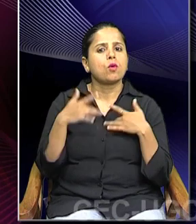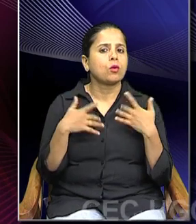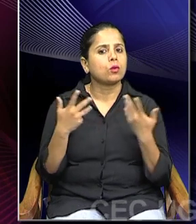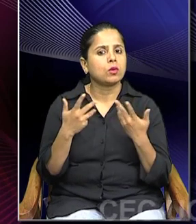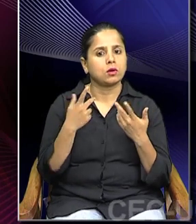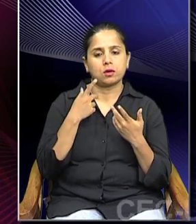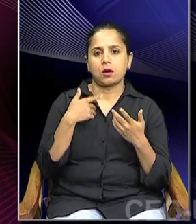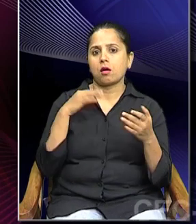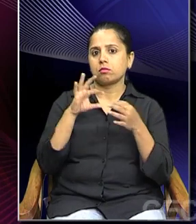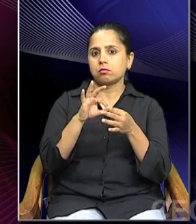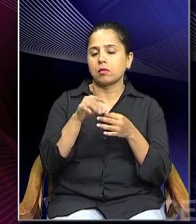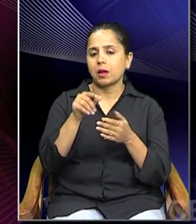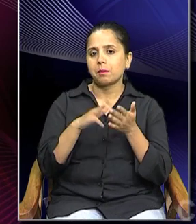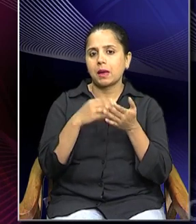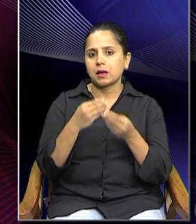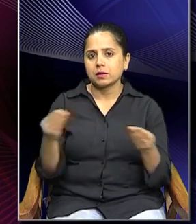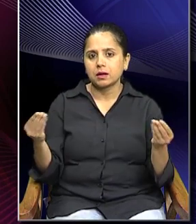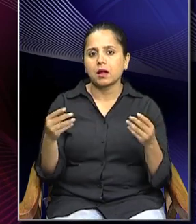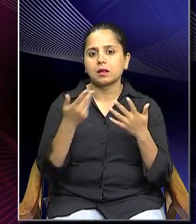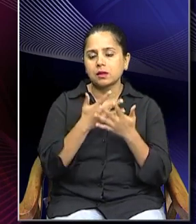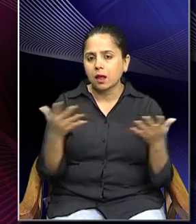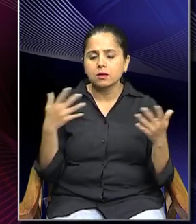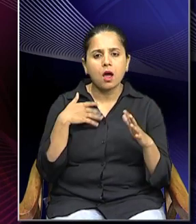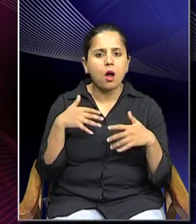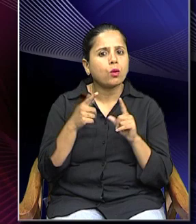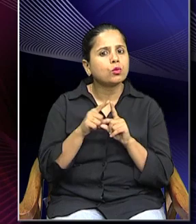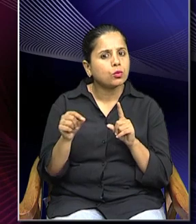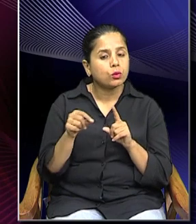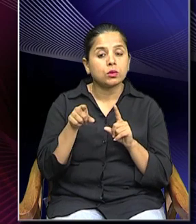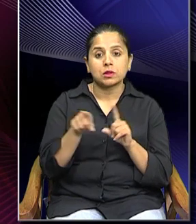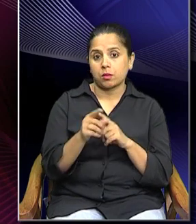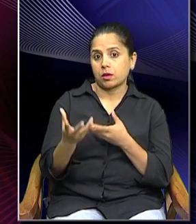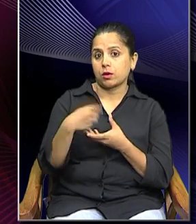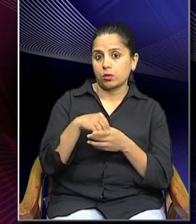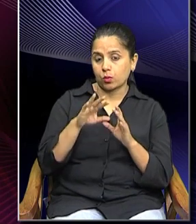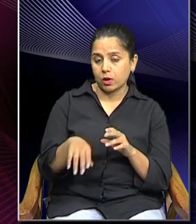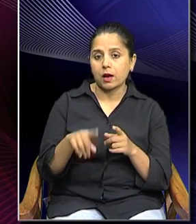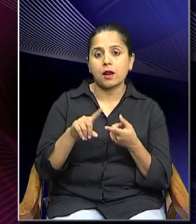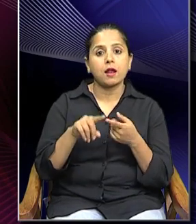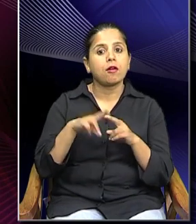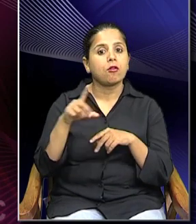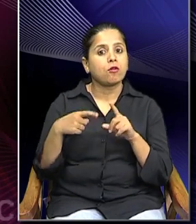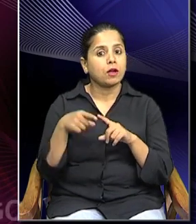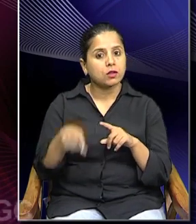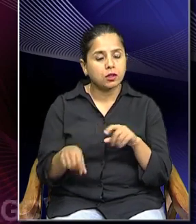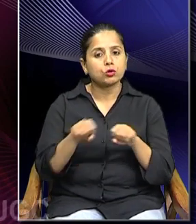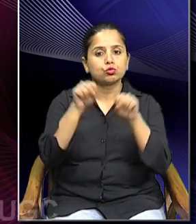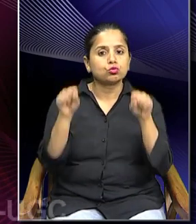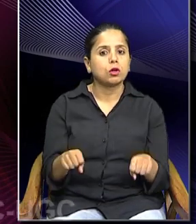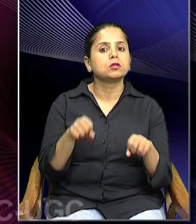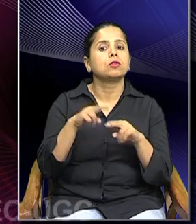when we are connecting with material aspect? So, it also includes the effect of structural